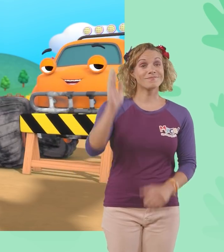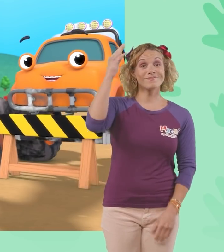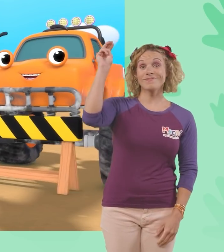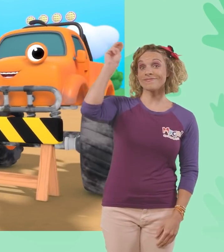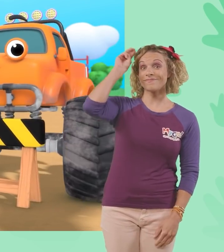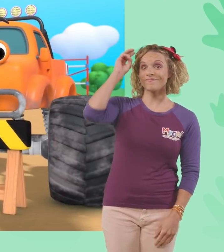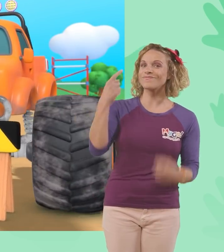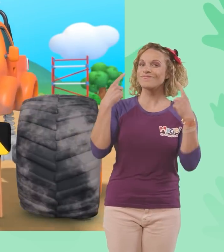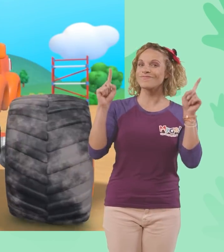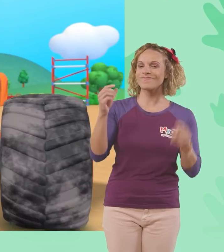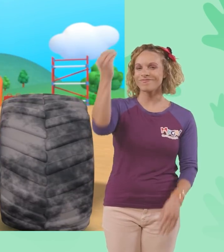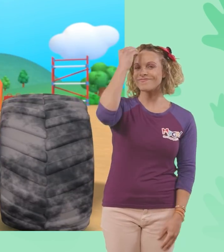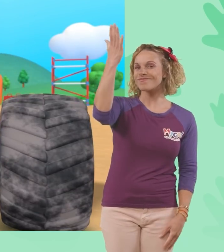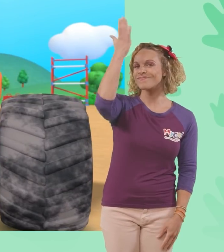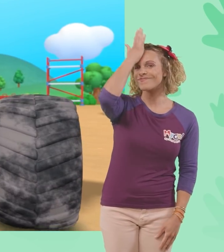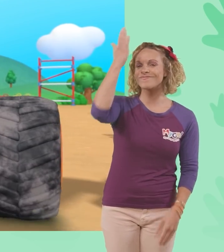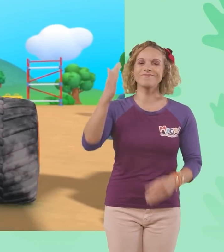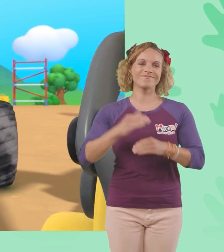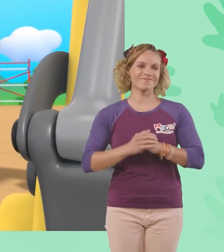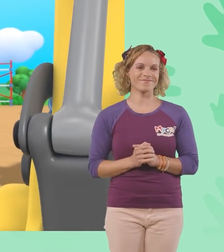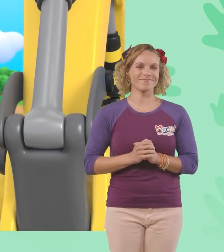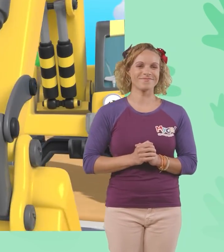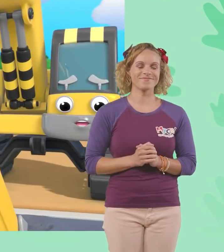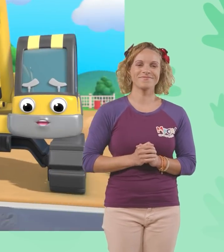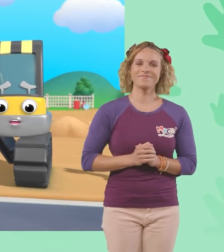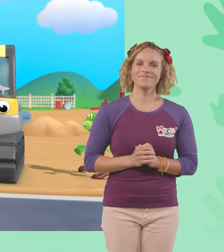Looks like Max has learned his lesson.